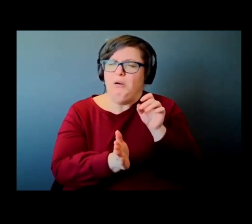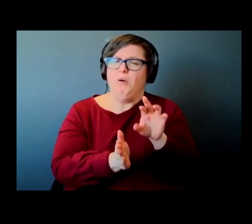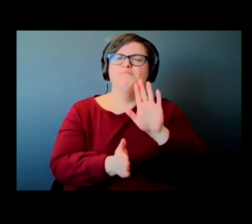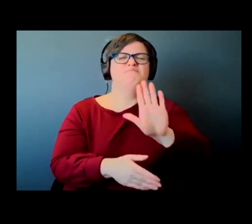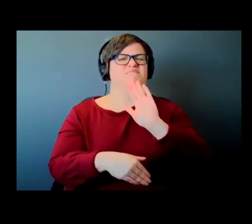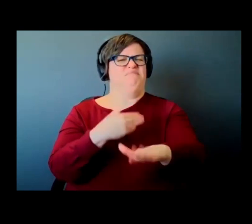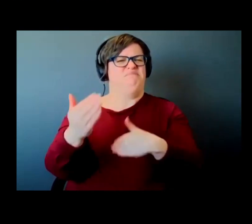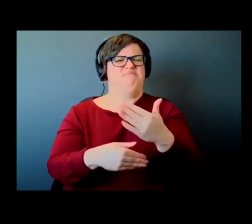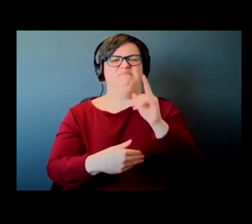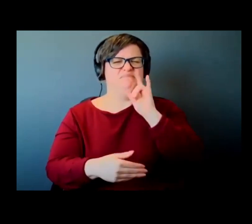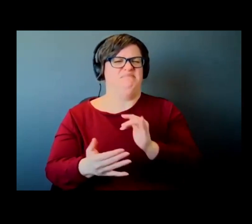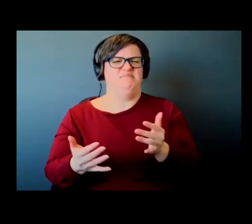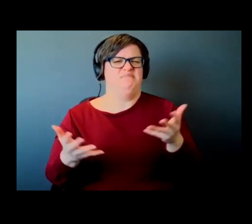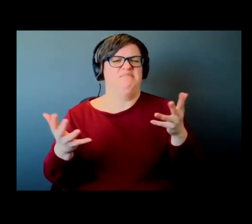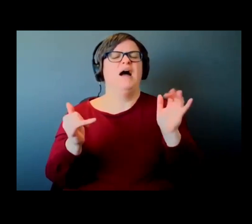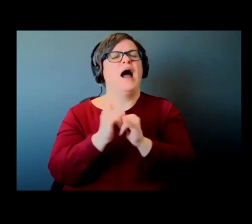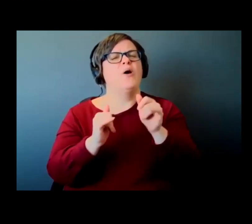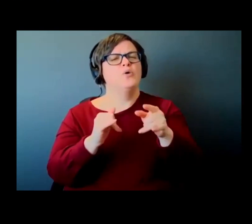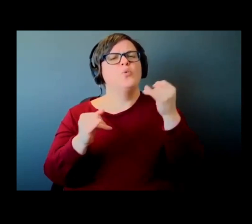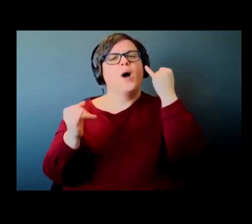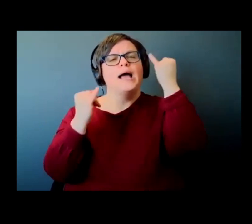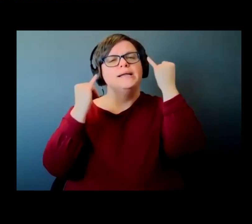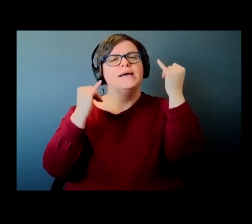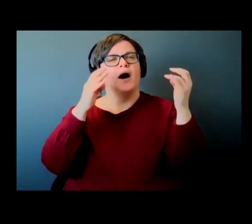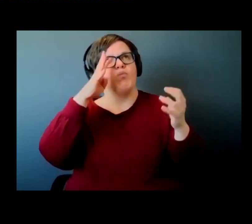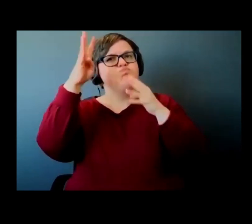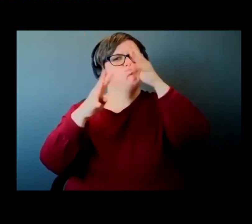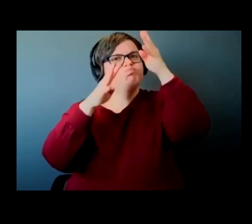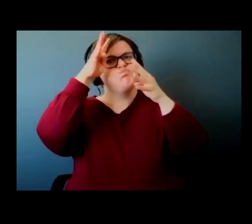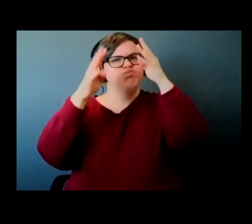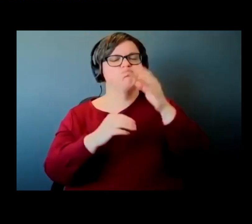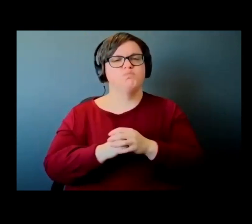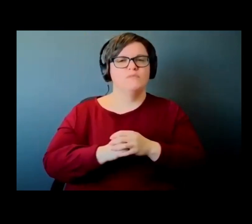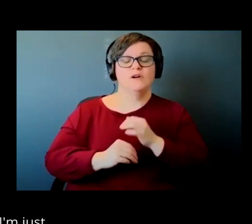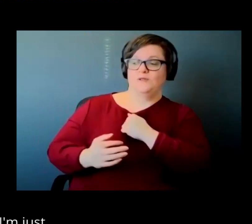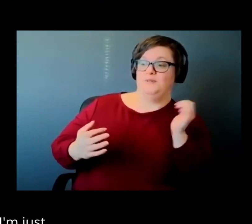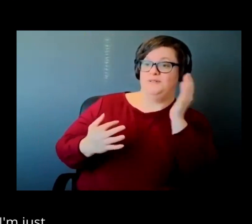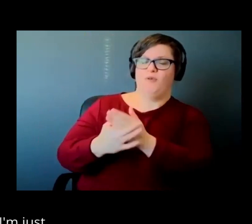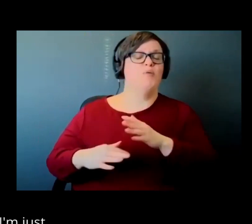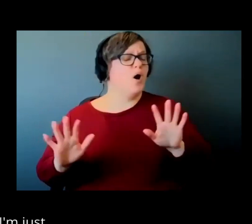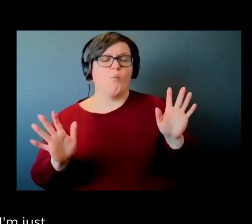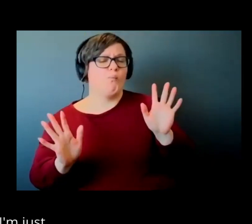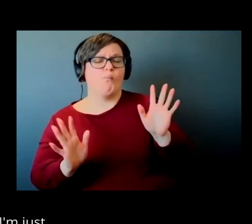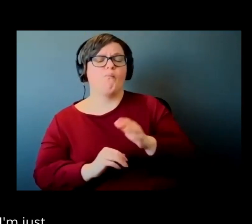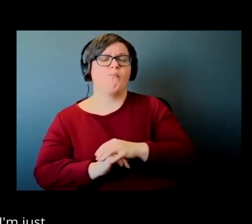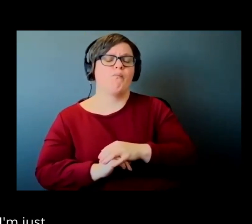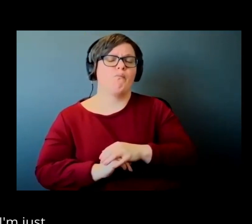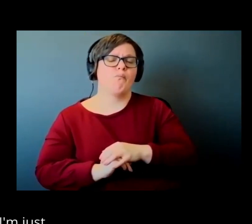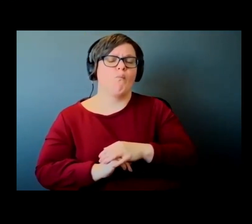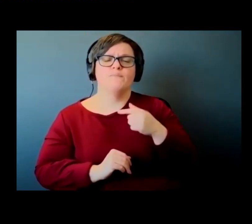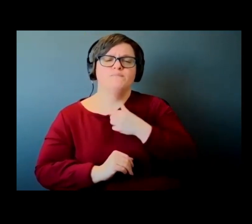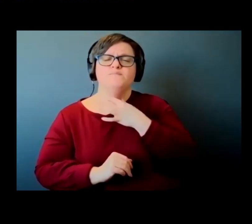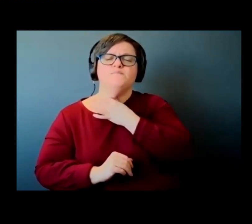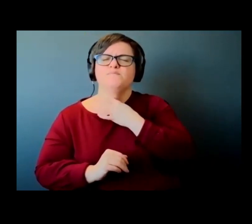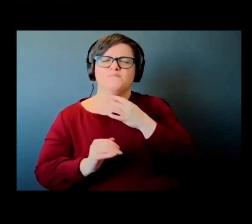How do you come up with these ideas? Well, Yeah. sorry. No, I just wondering how you came